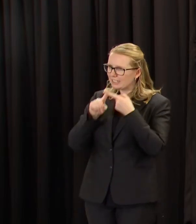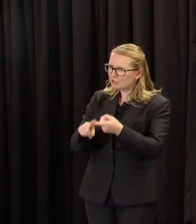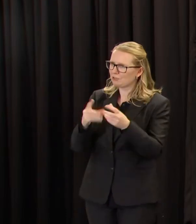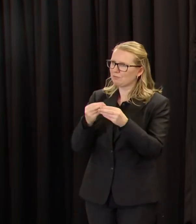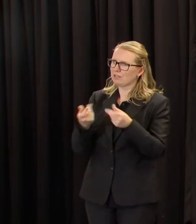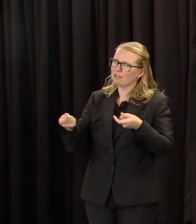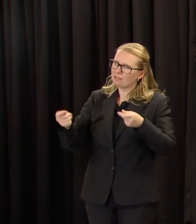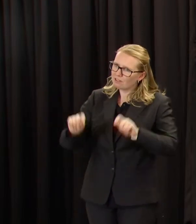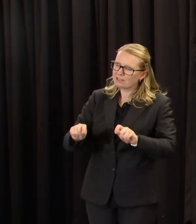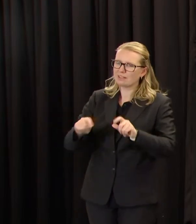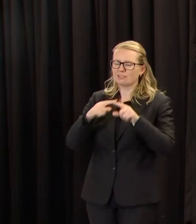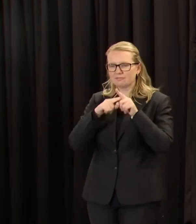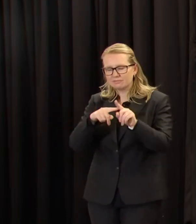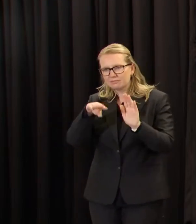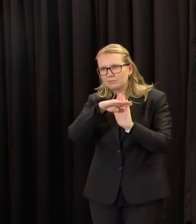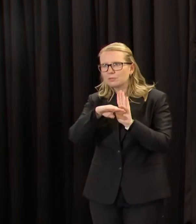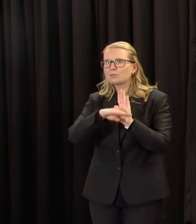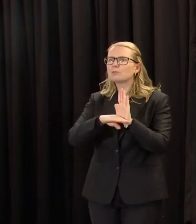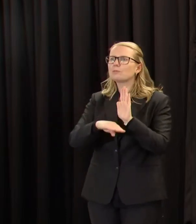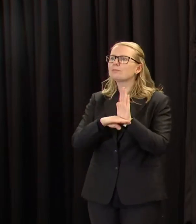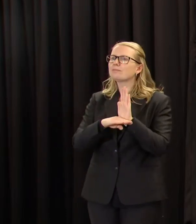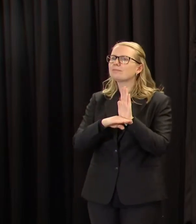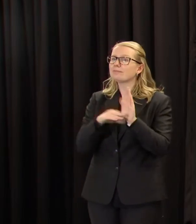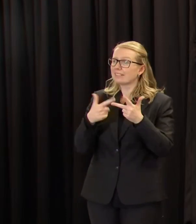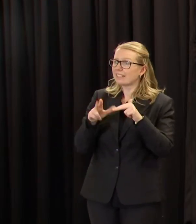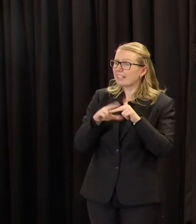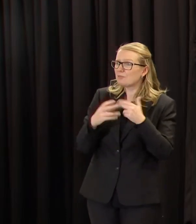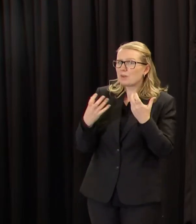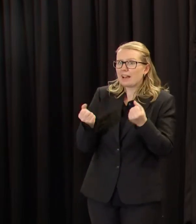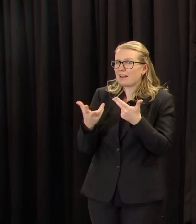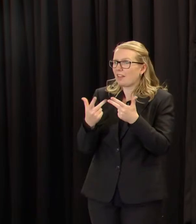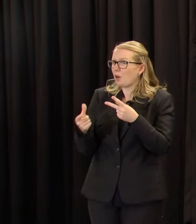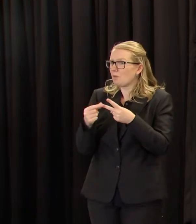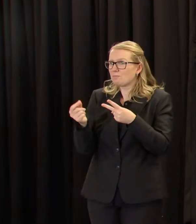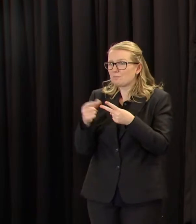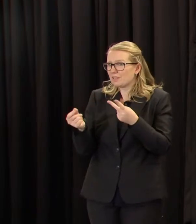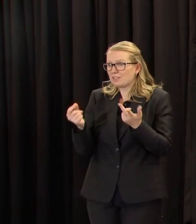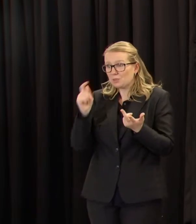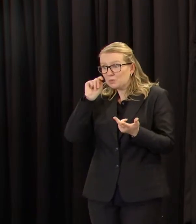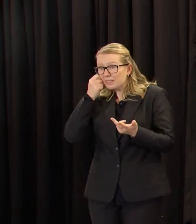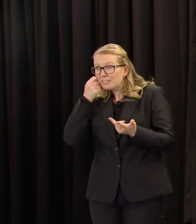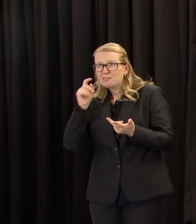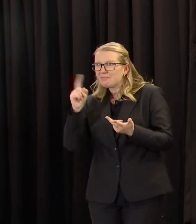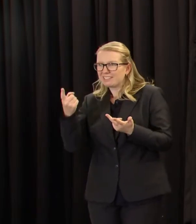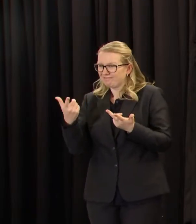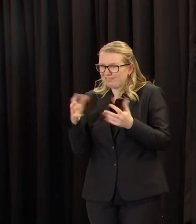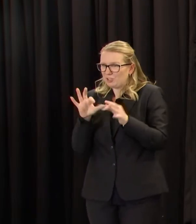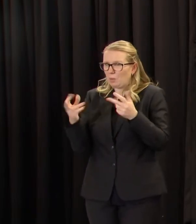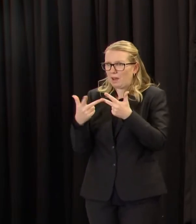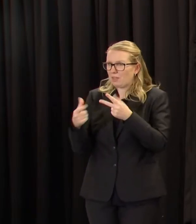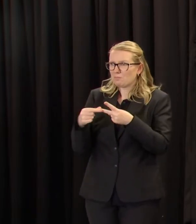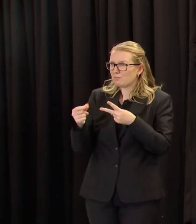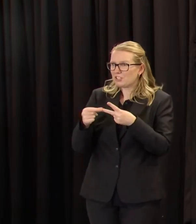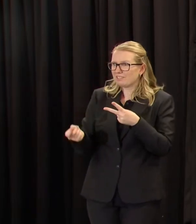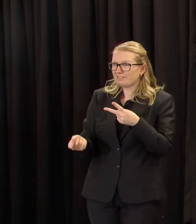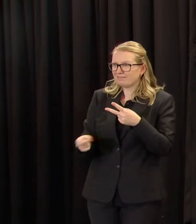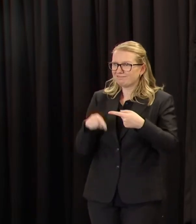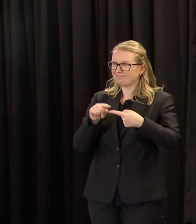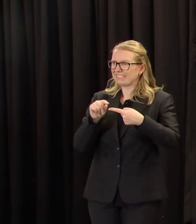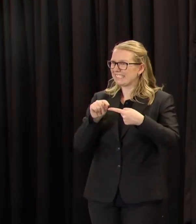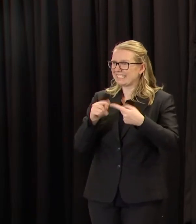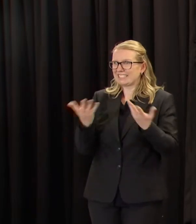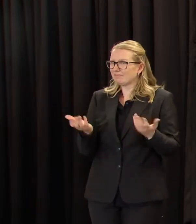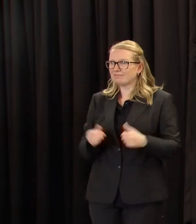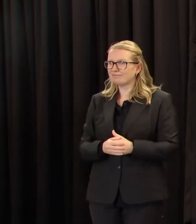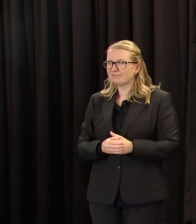another option, well, not just me, but every leader in the country would choose it. So if there's any doubt about that, this is